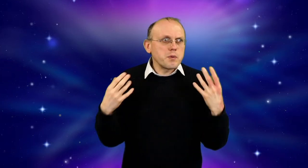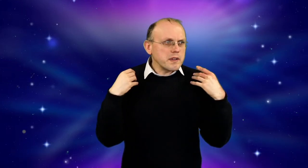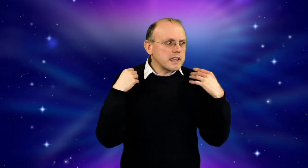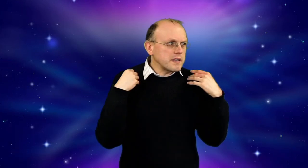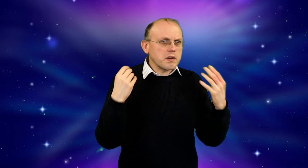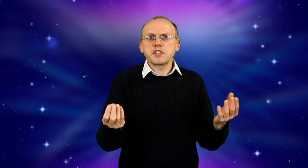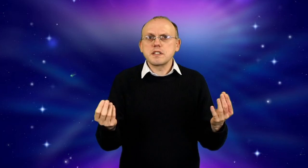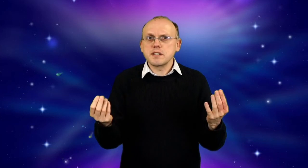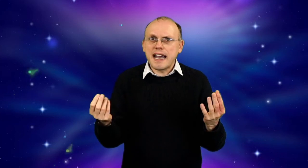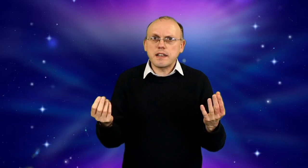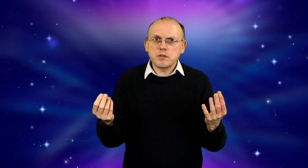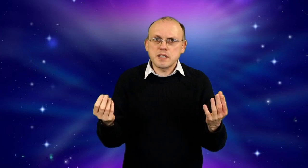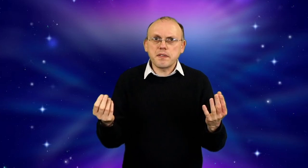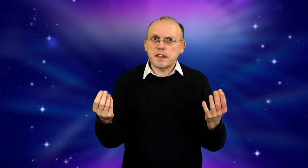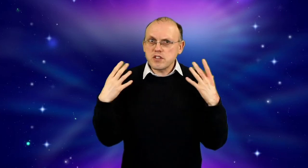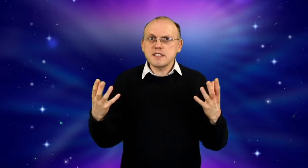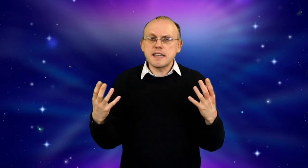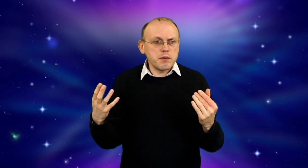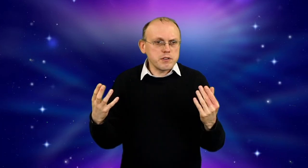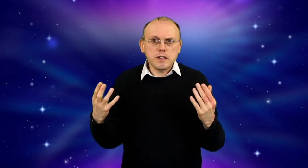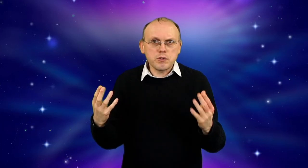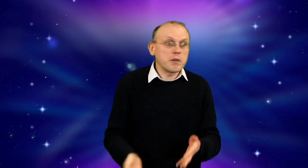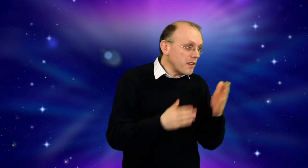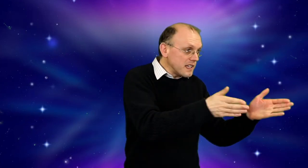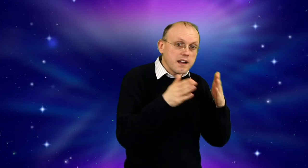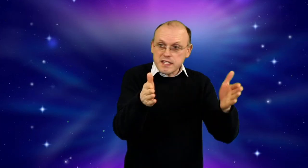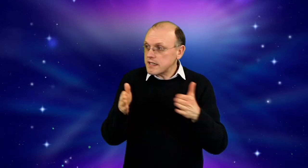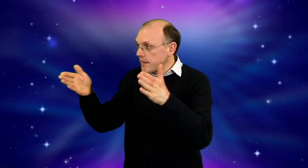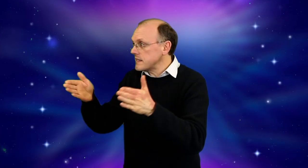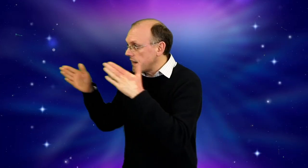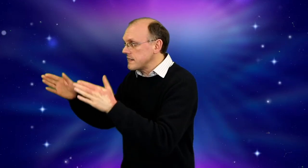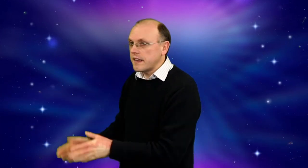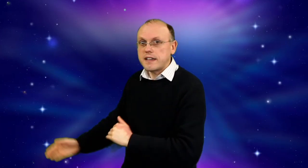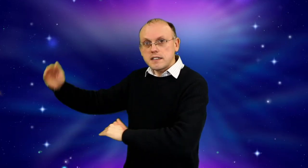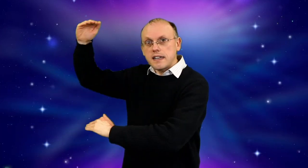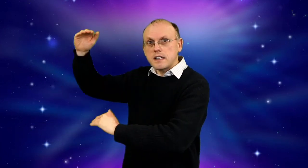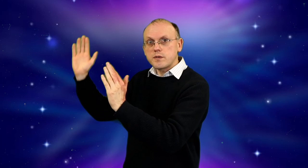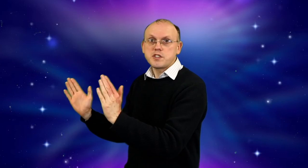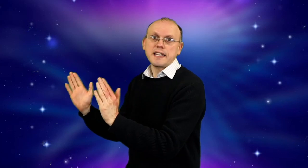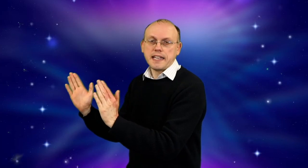give instructions on how to do something, you just say, well, you need to do this, this, this, this, and then ta-da, you've got your cake.